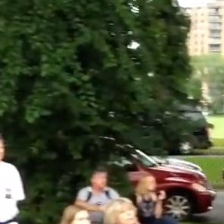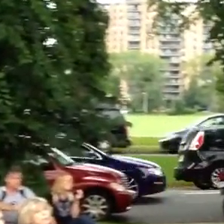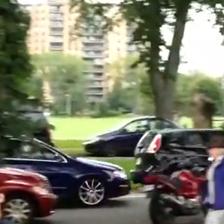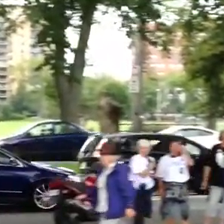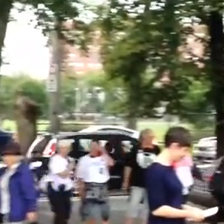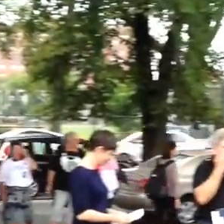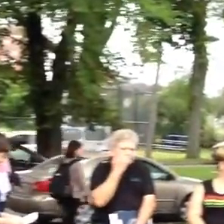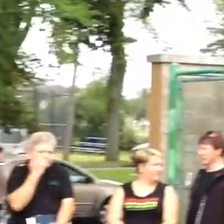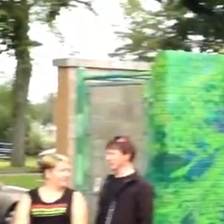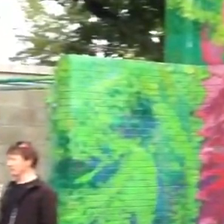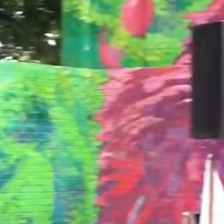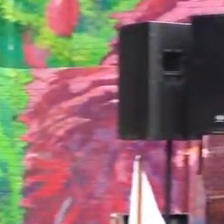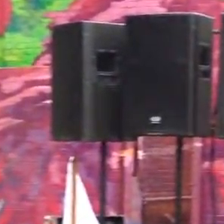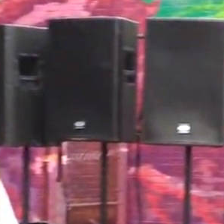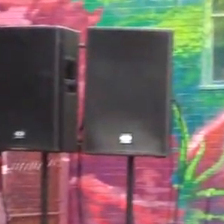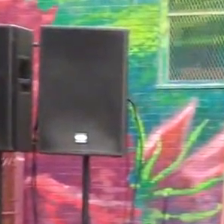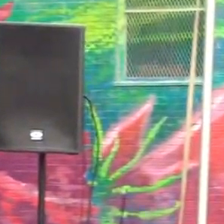to